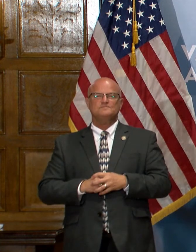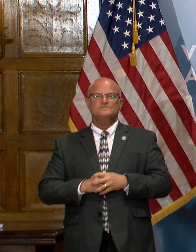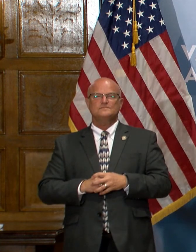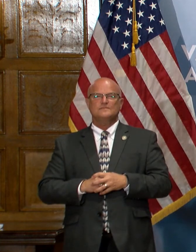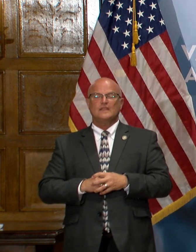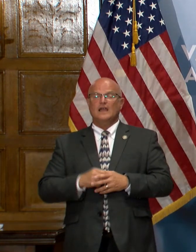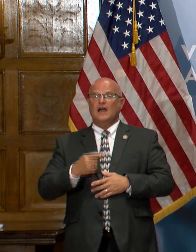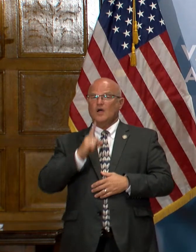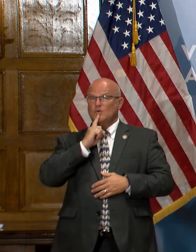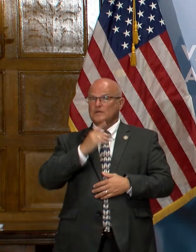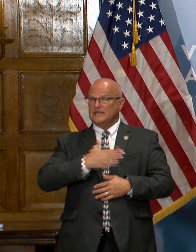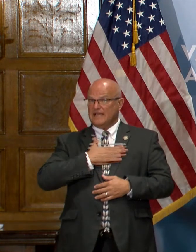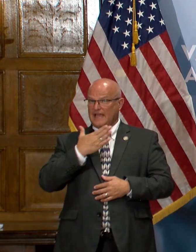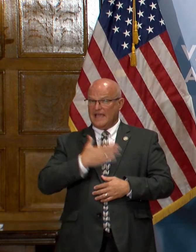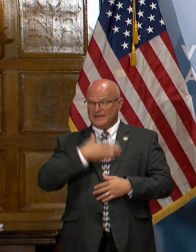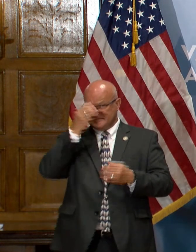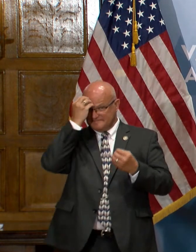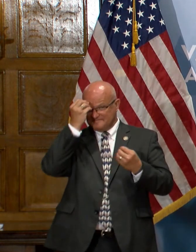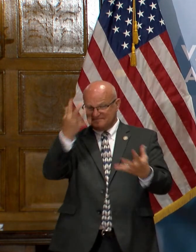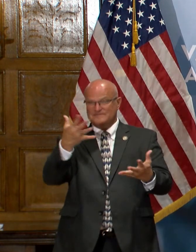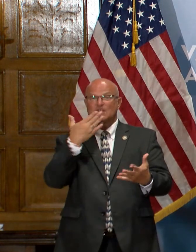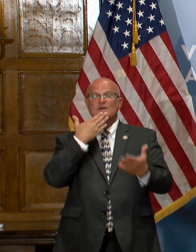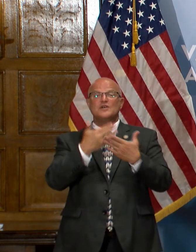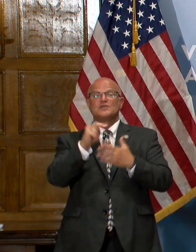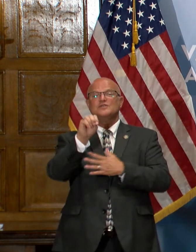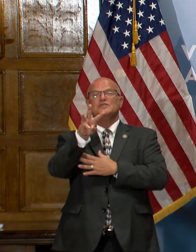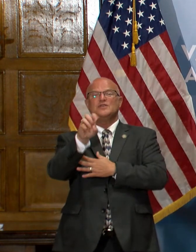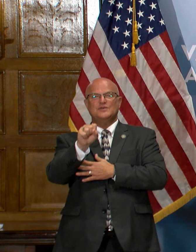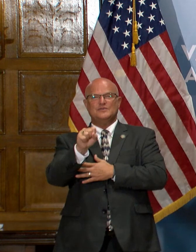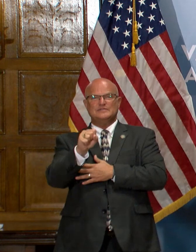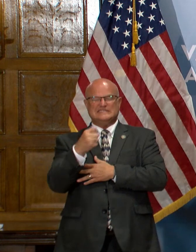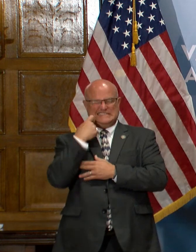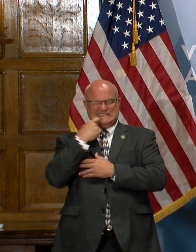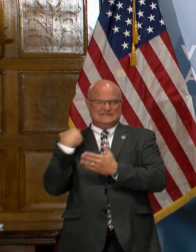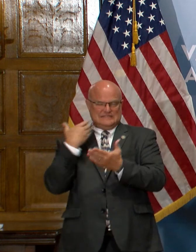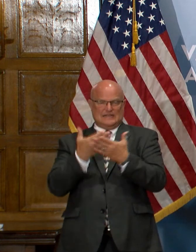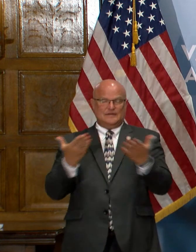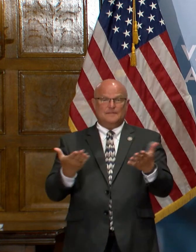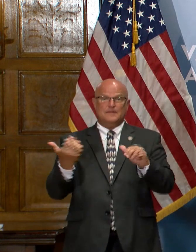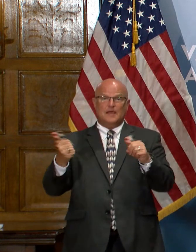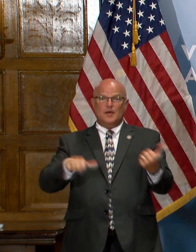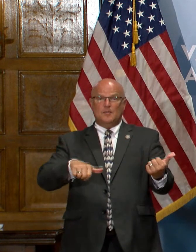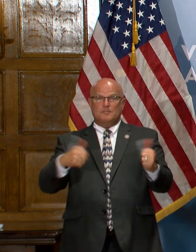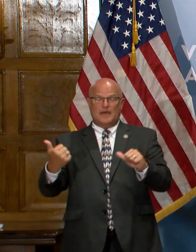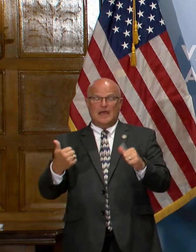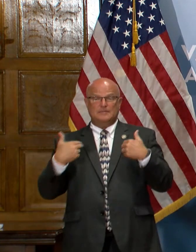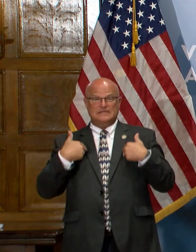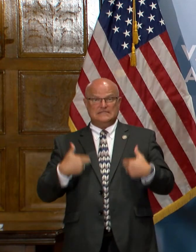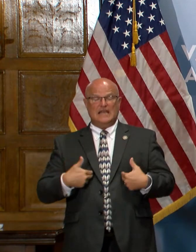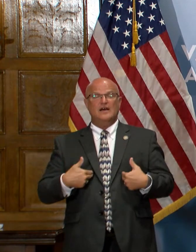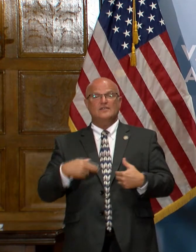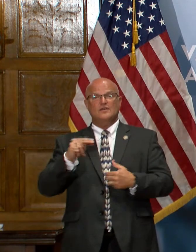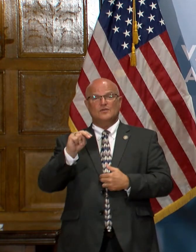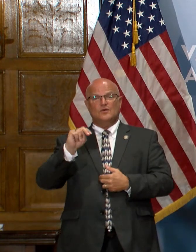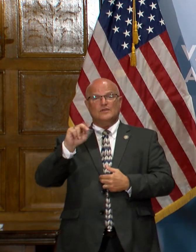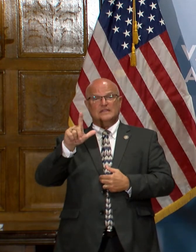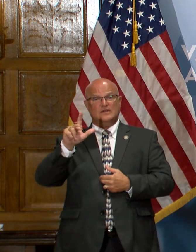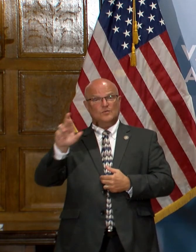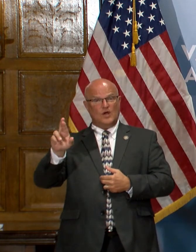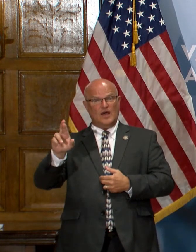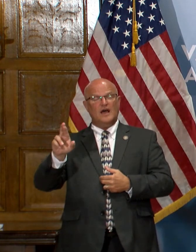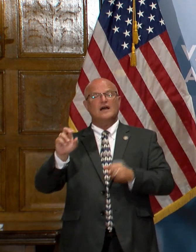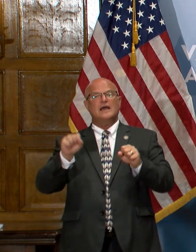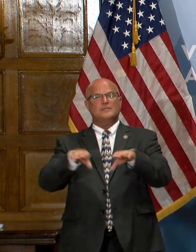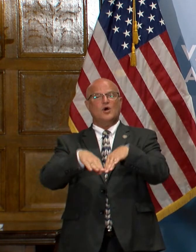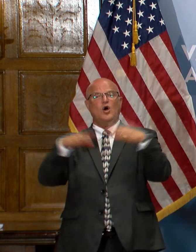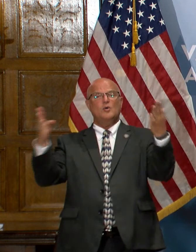Additionally, I'm really happy. I got some great news before I came over here today that our Baptist Health Medical Center in North Little Rock was